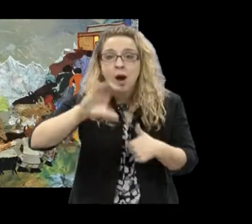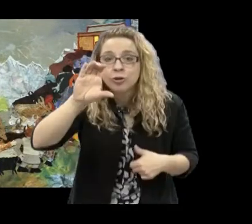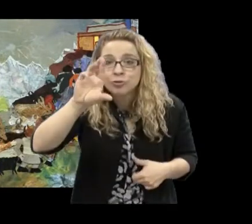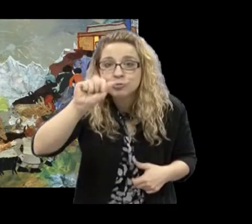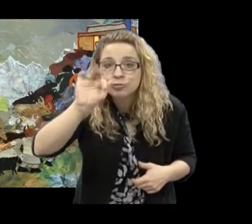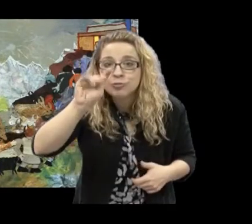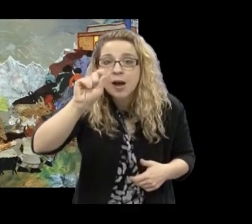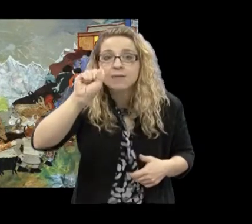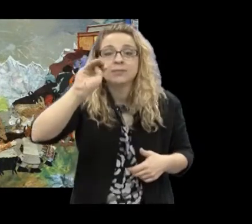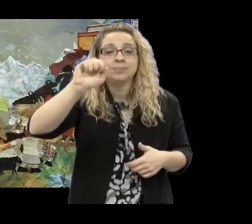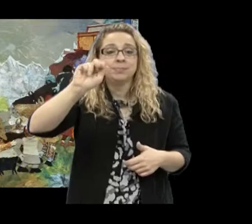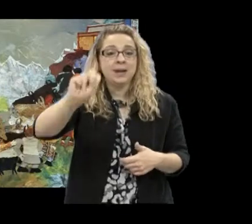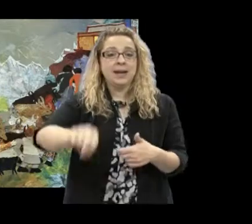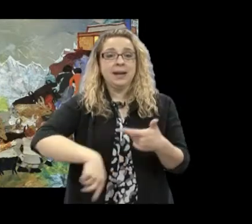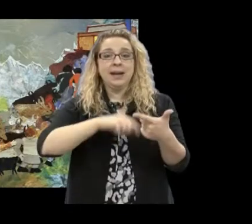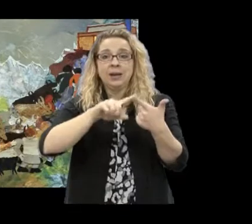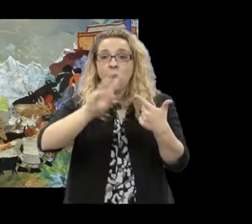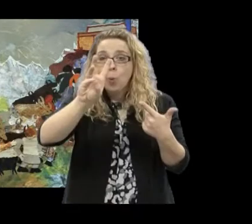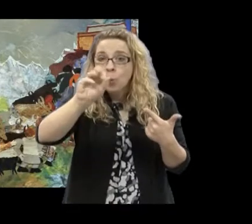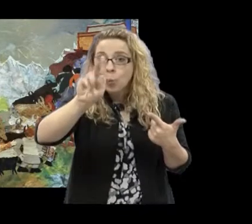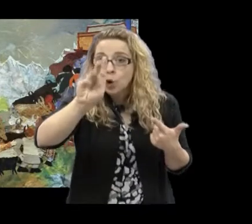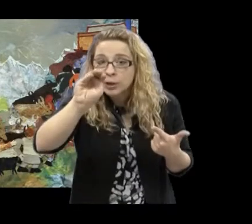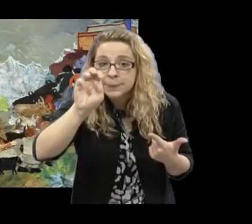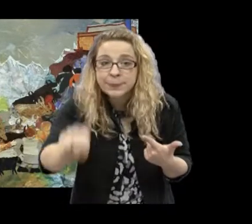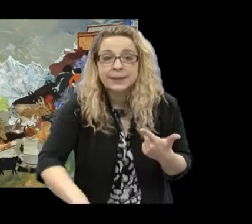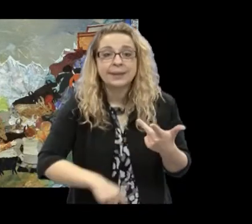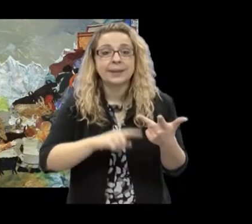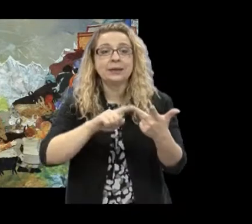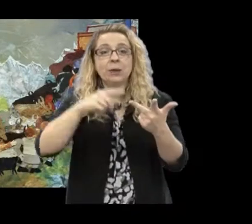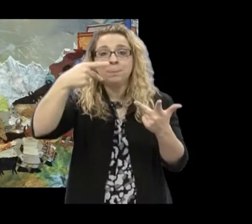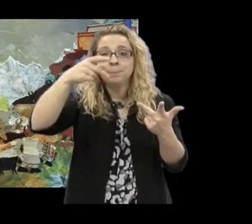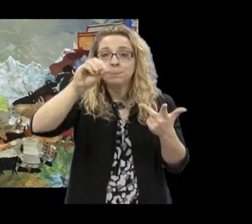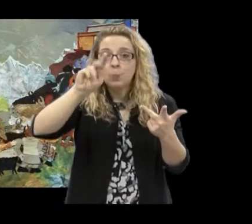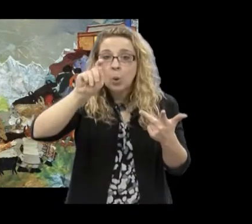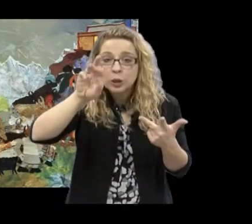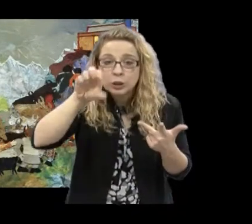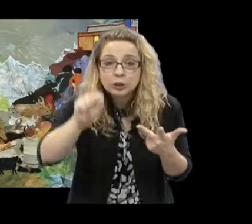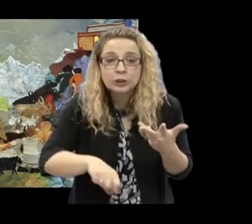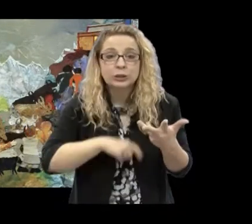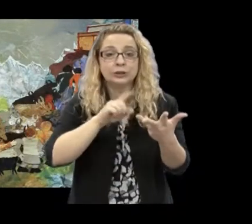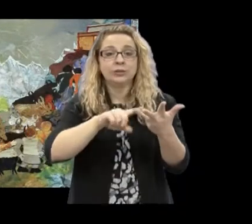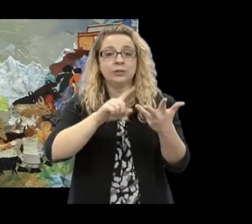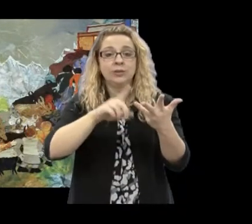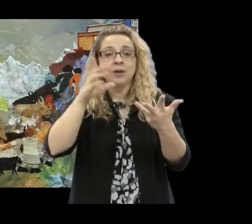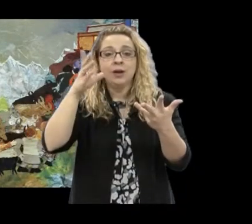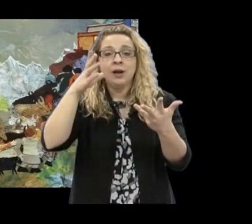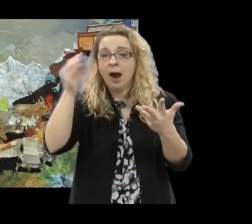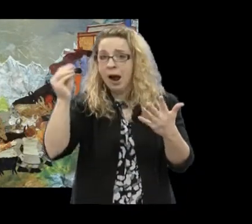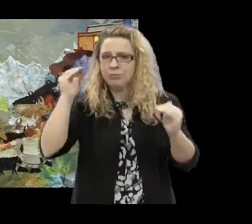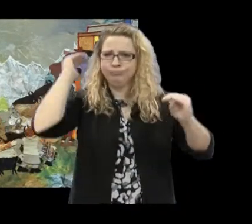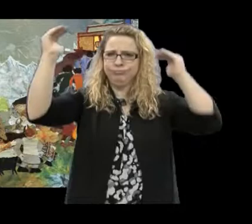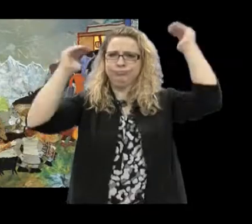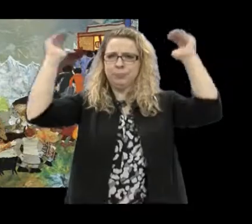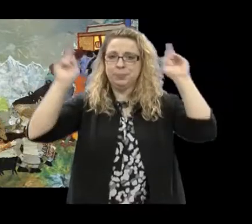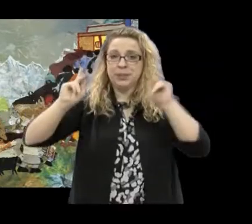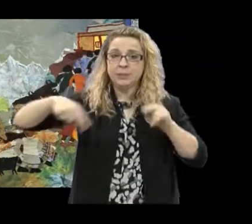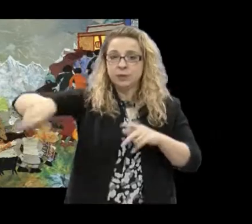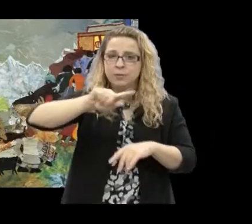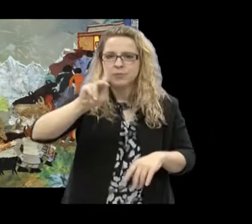The craftsmen, the workmen, the porters, the grown-ups of